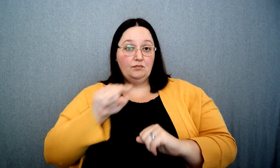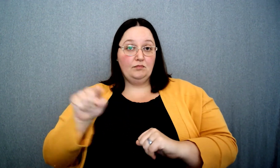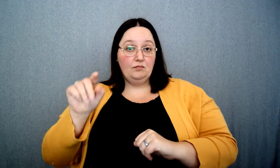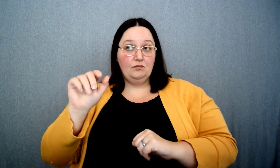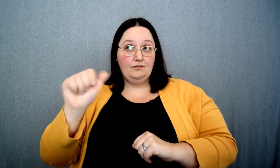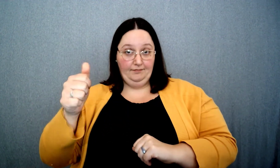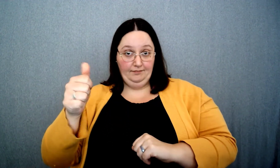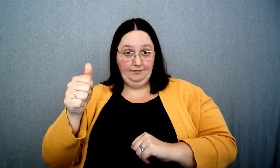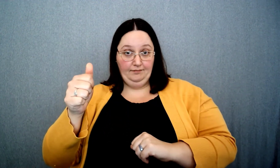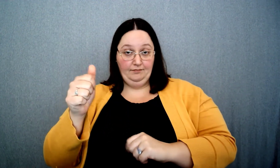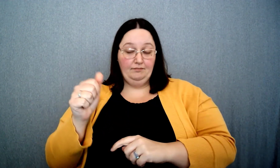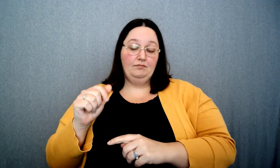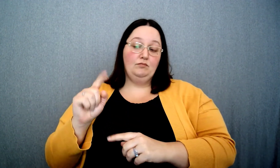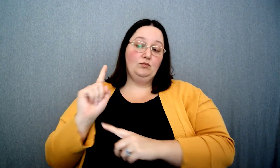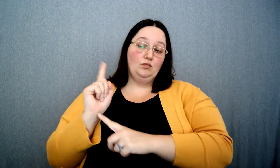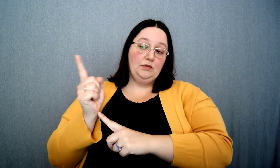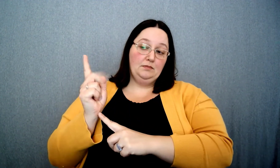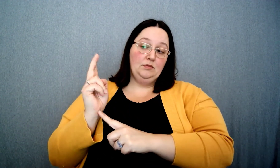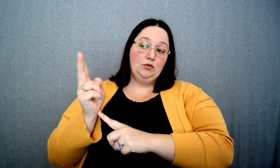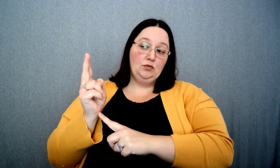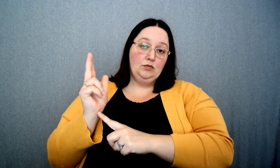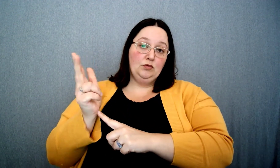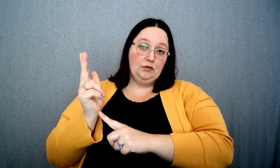This can include number incorporation 1 through 10.